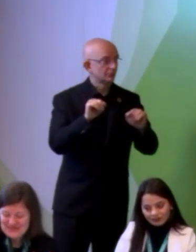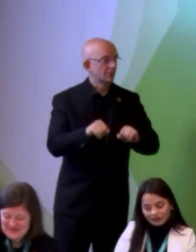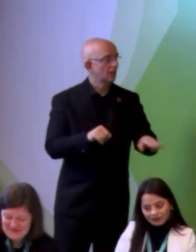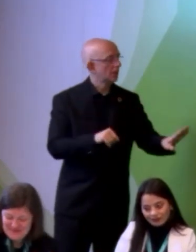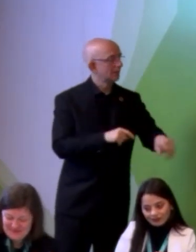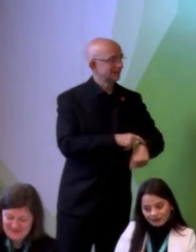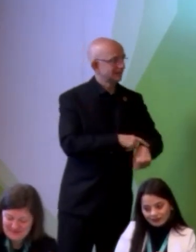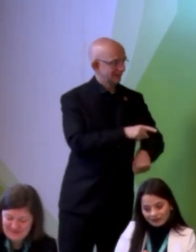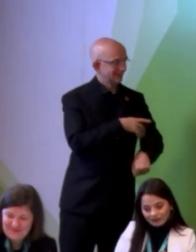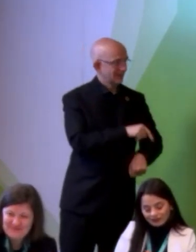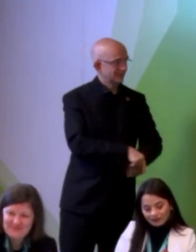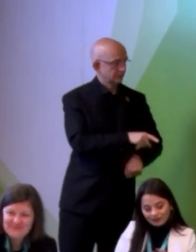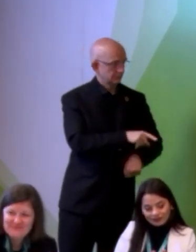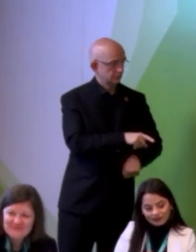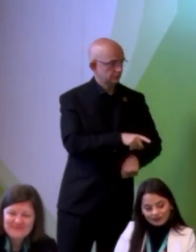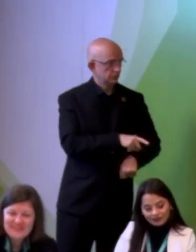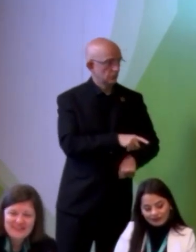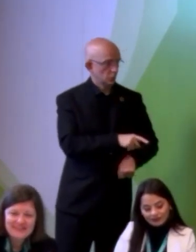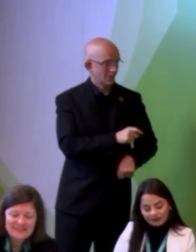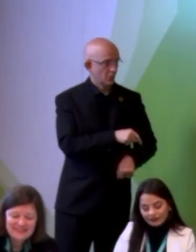Thank you.